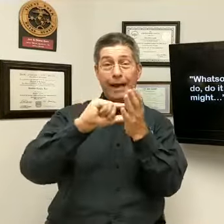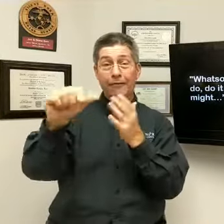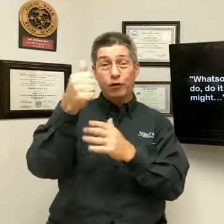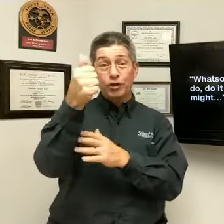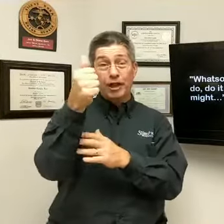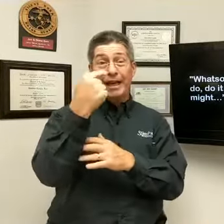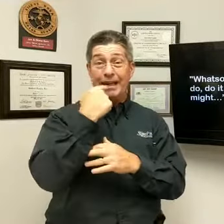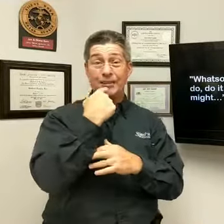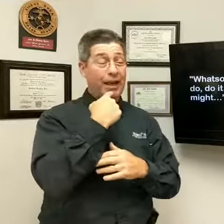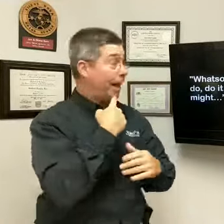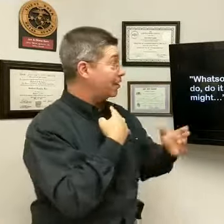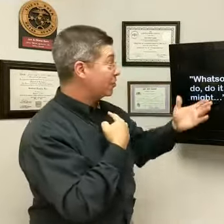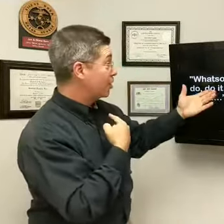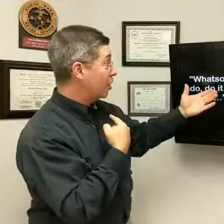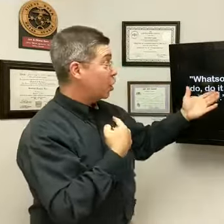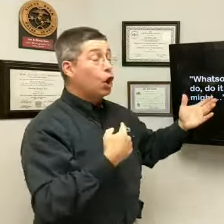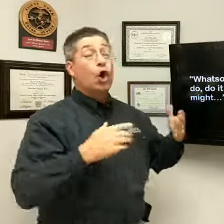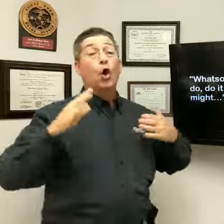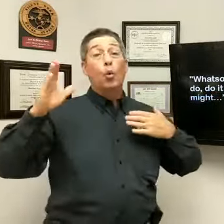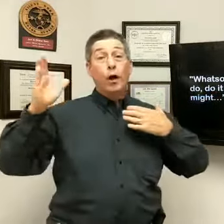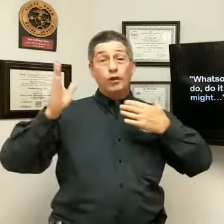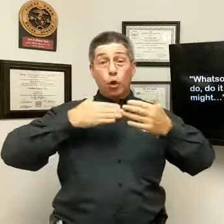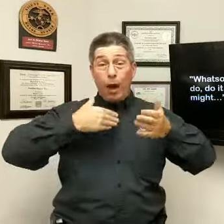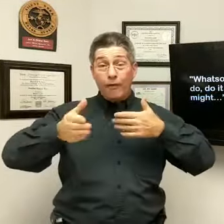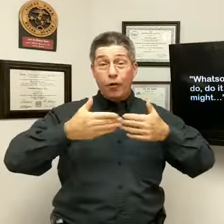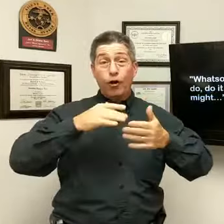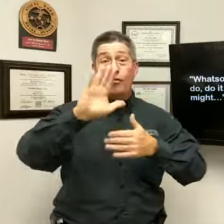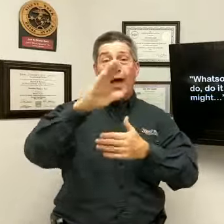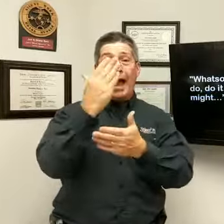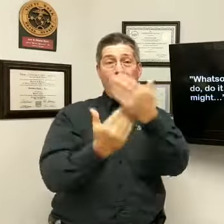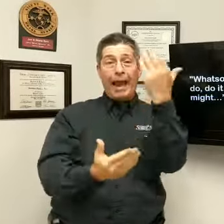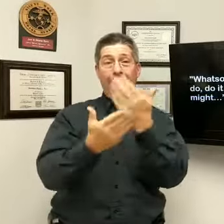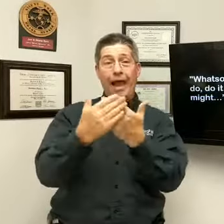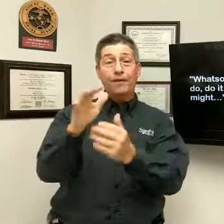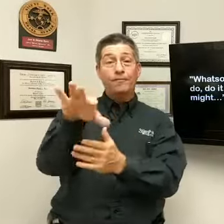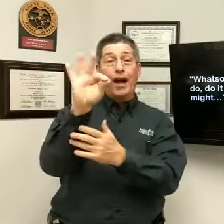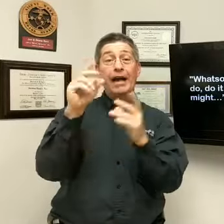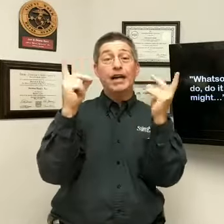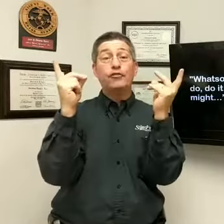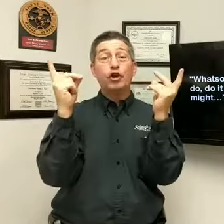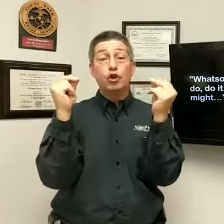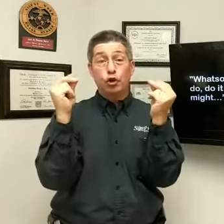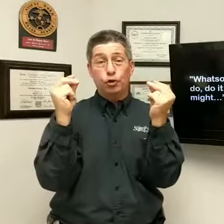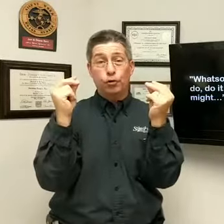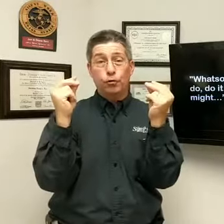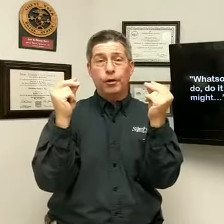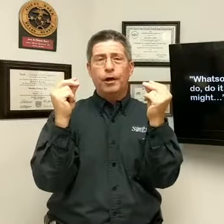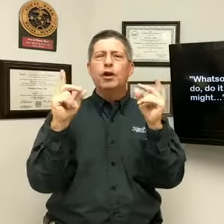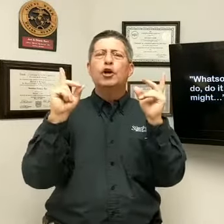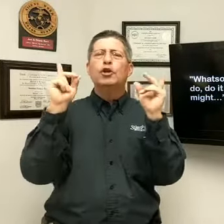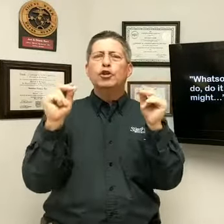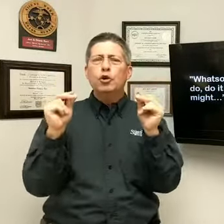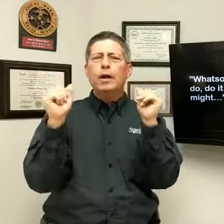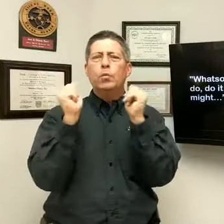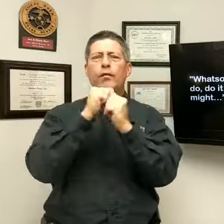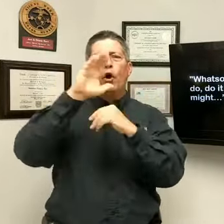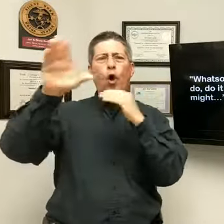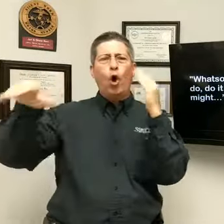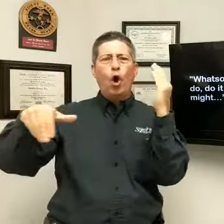verse 10. It says, "Whatsoever thy hand findeth to do, do it with